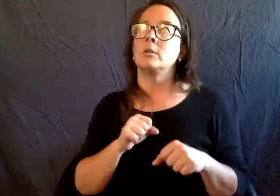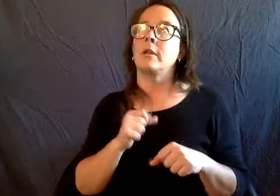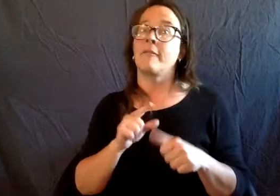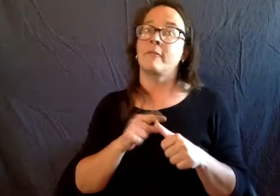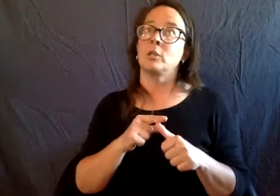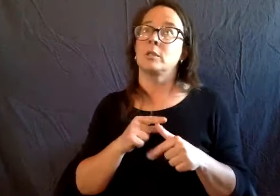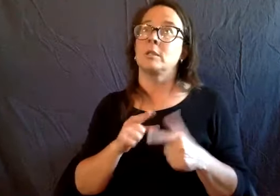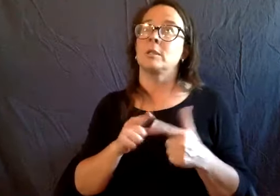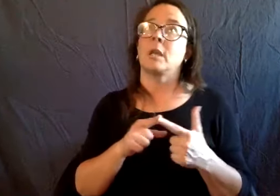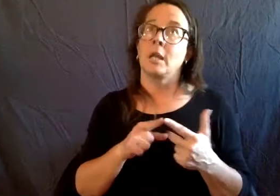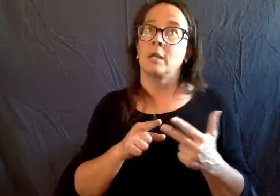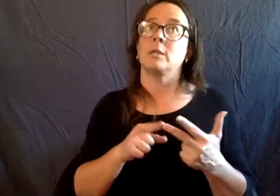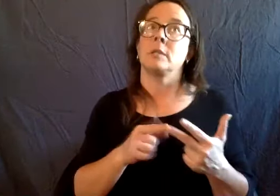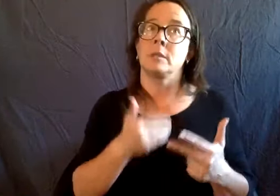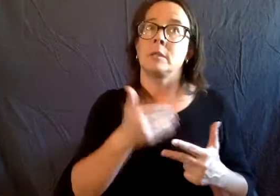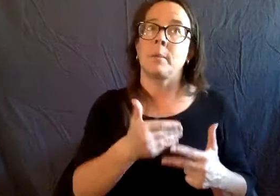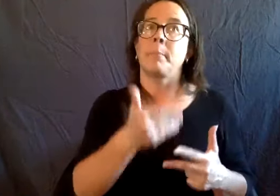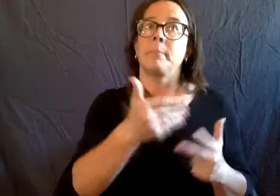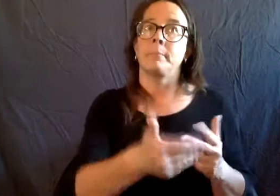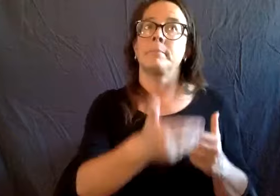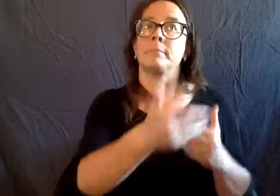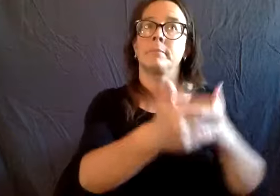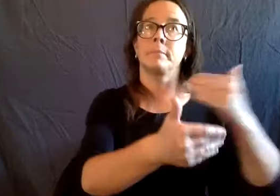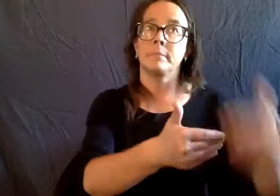know it at the time. But that's how quickly I forget.